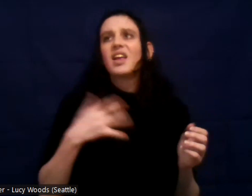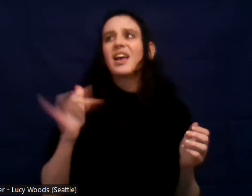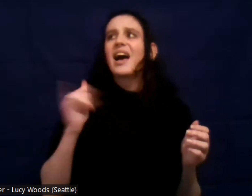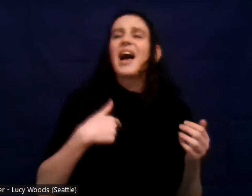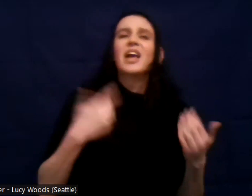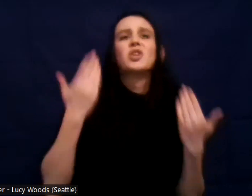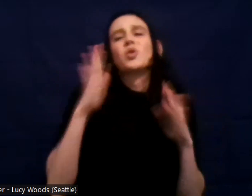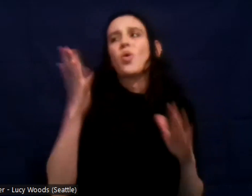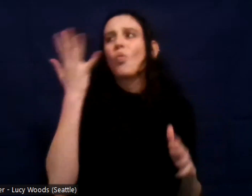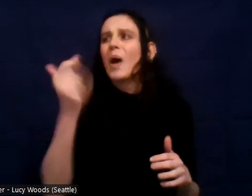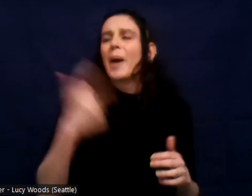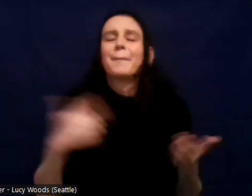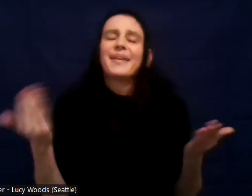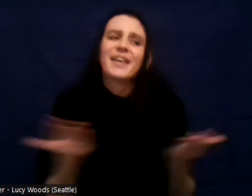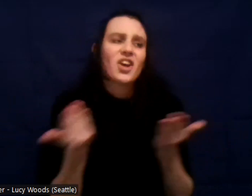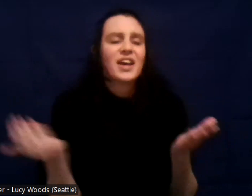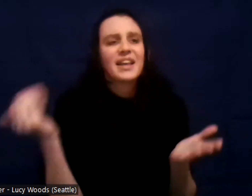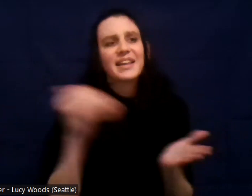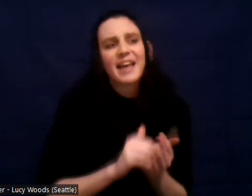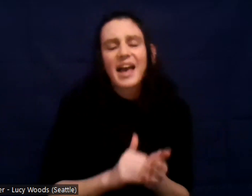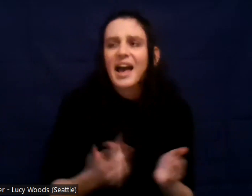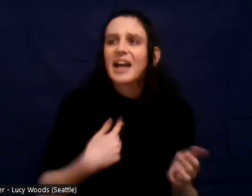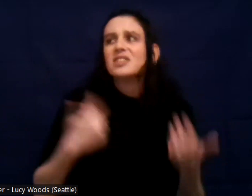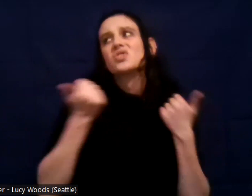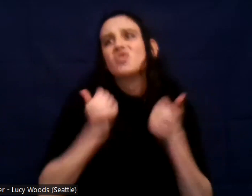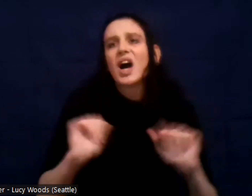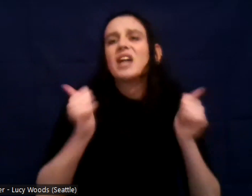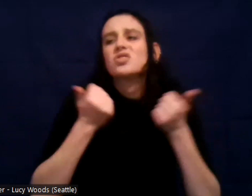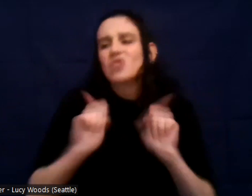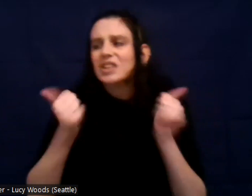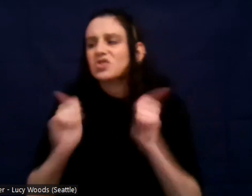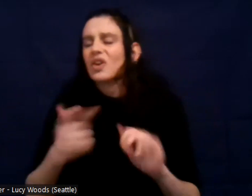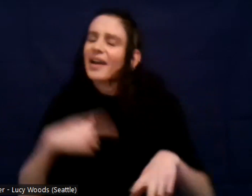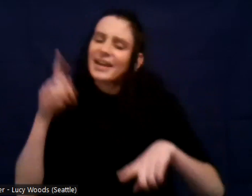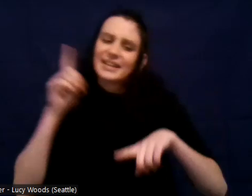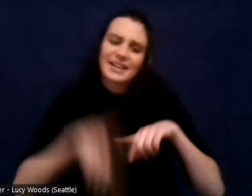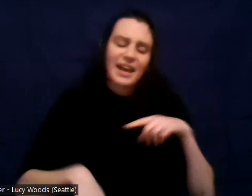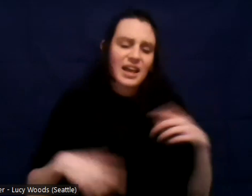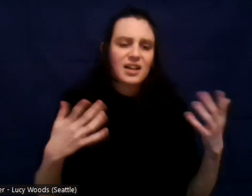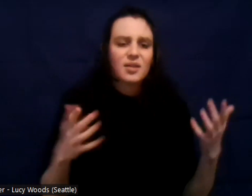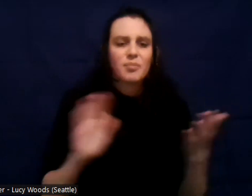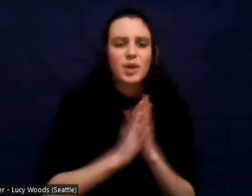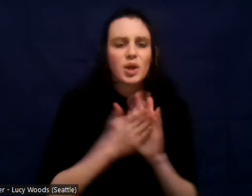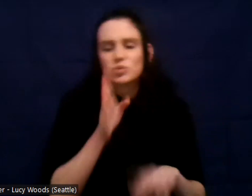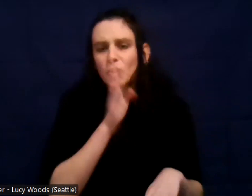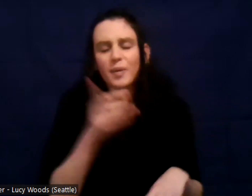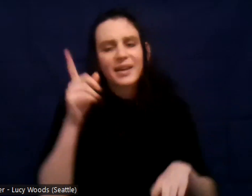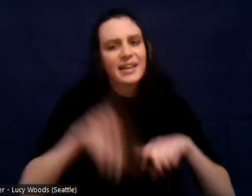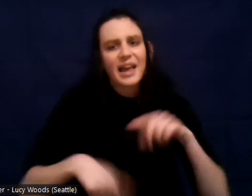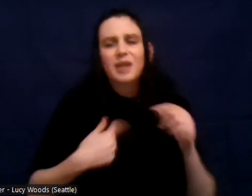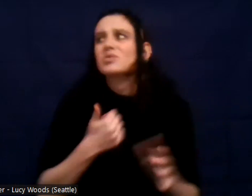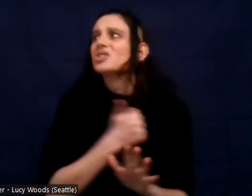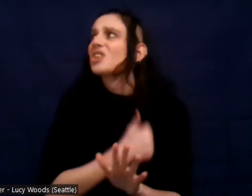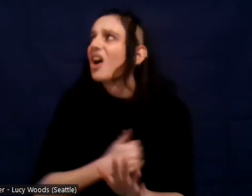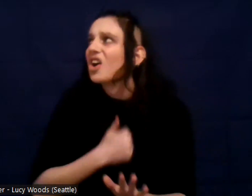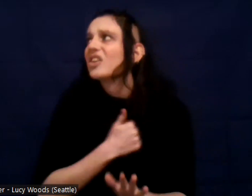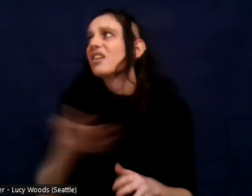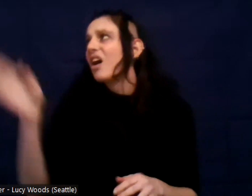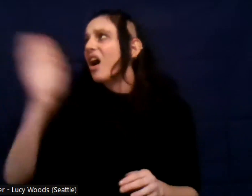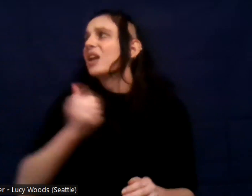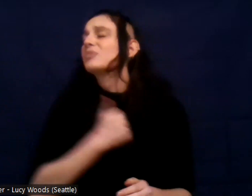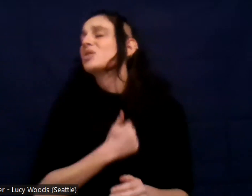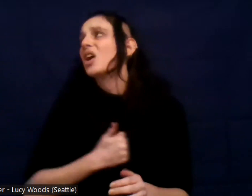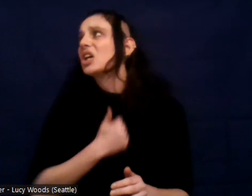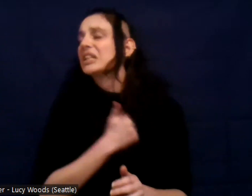do this. You've obviously seen I've been trying. I can't do it. I don't even know. And I'm so sorry. Like, I'm so sorry.